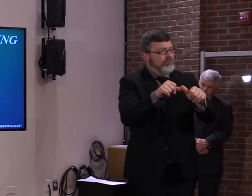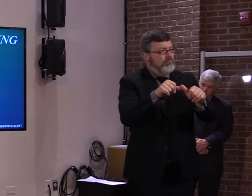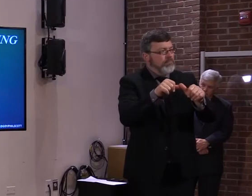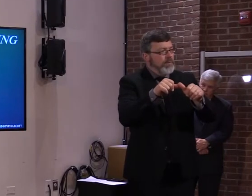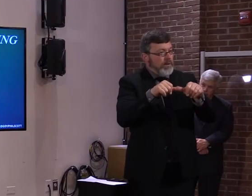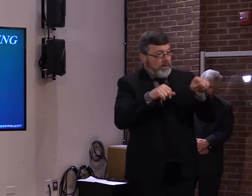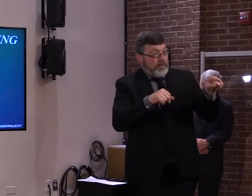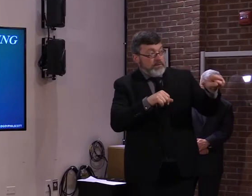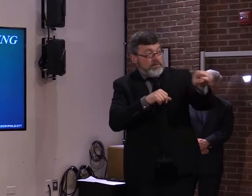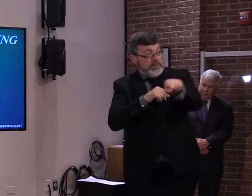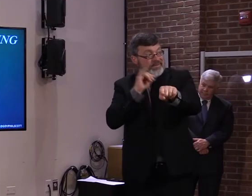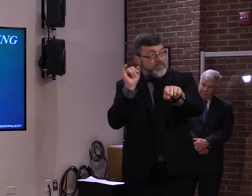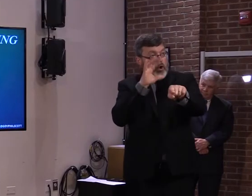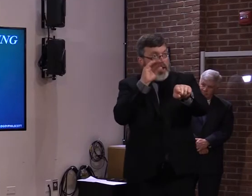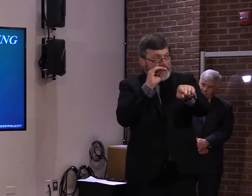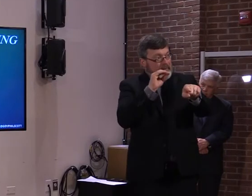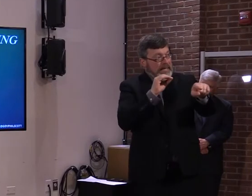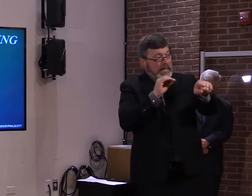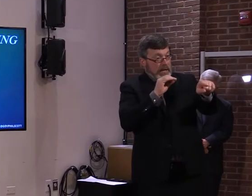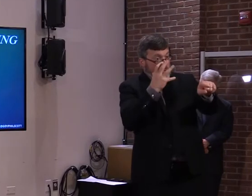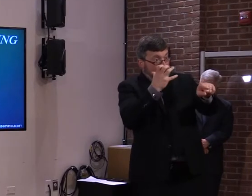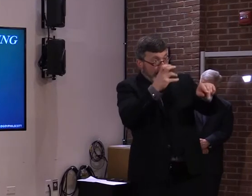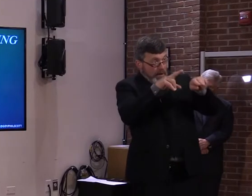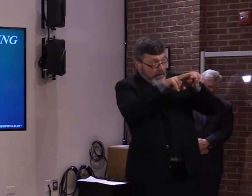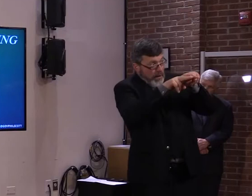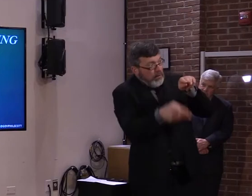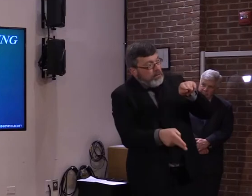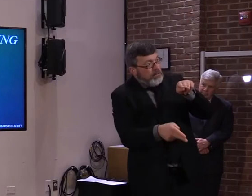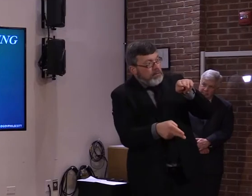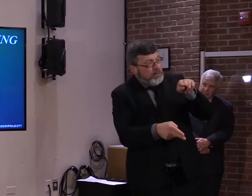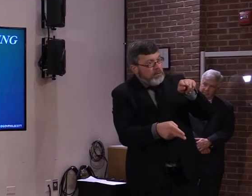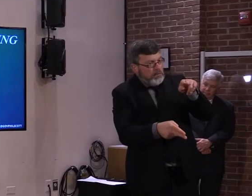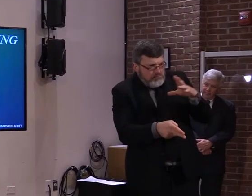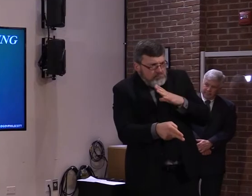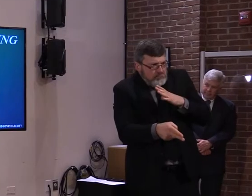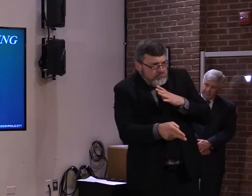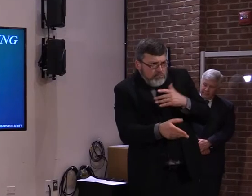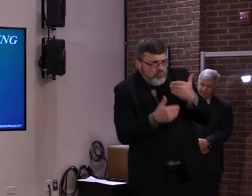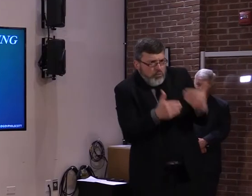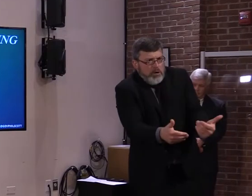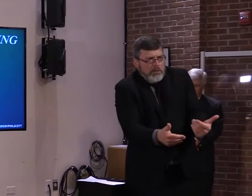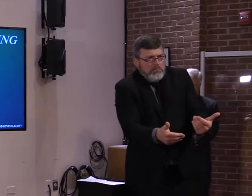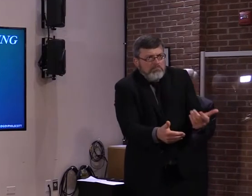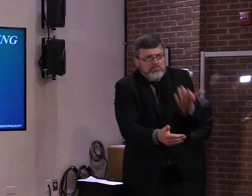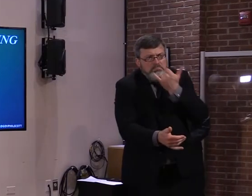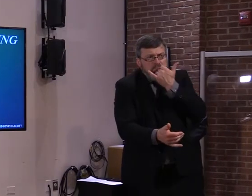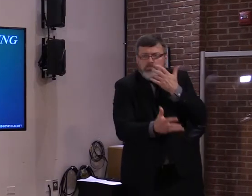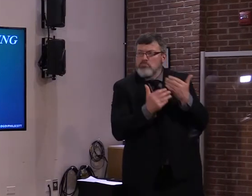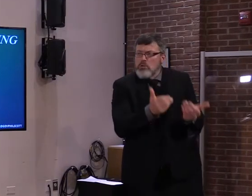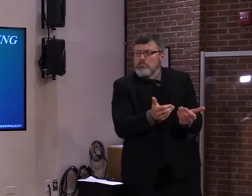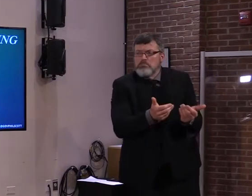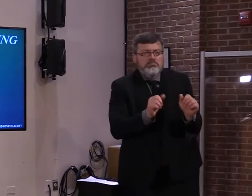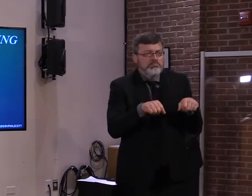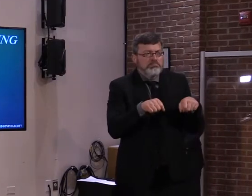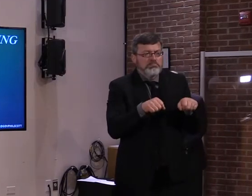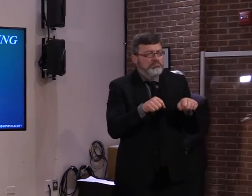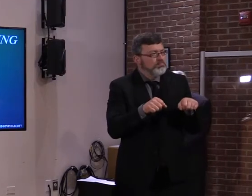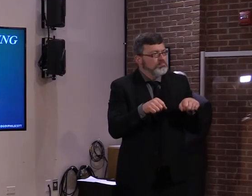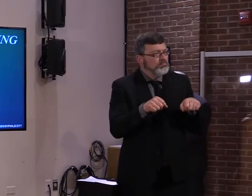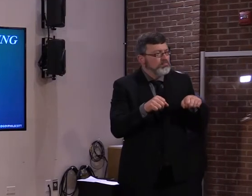a connection between an incentive and a reduction in cost, and that can be borne out, and you can show that a certain behavior results